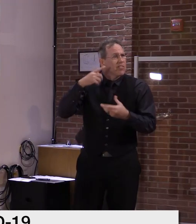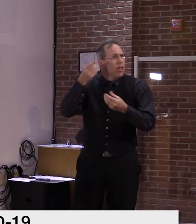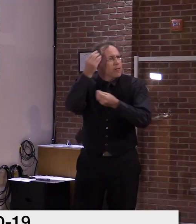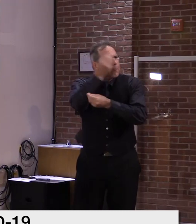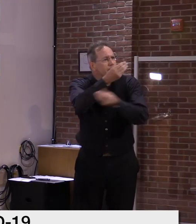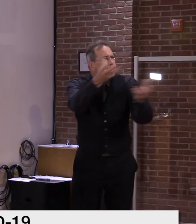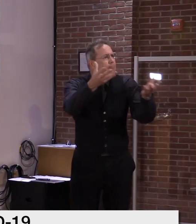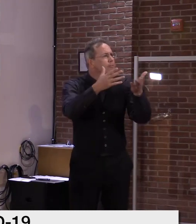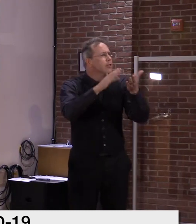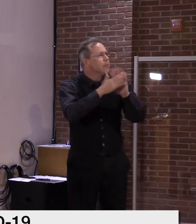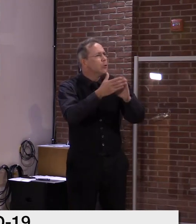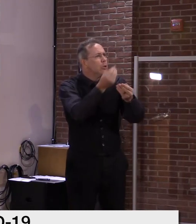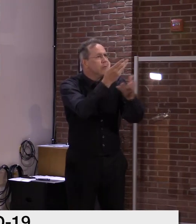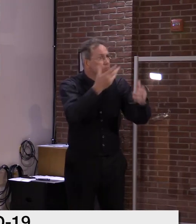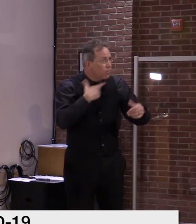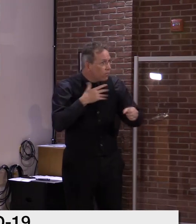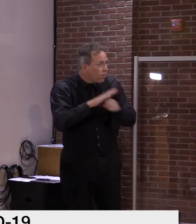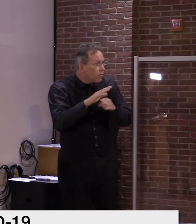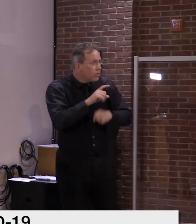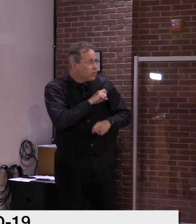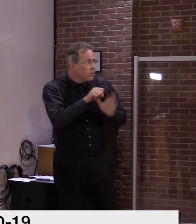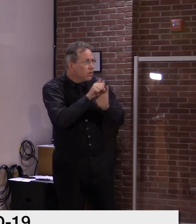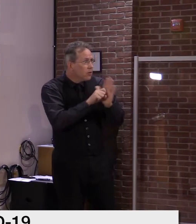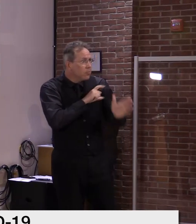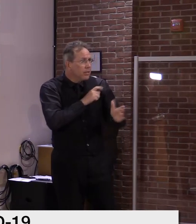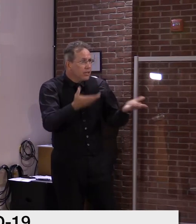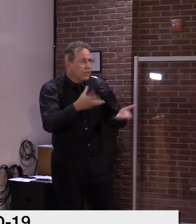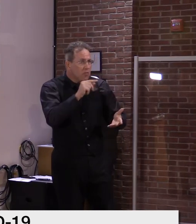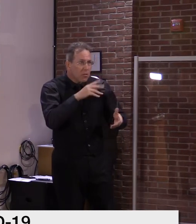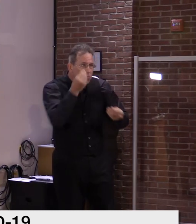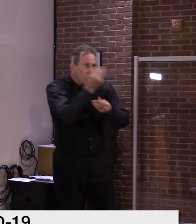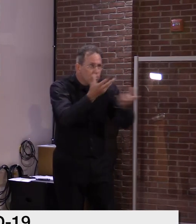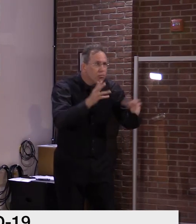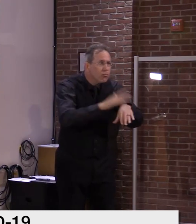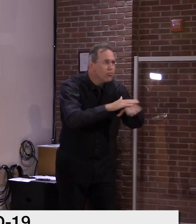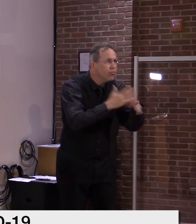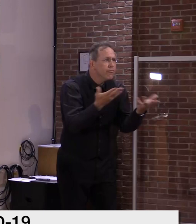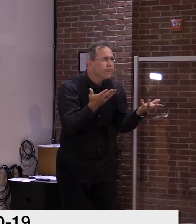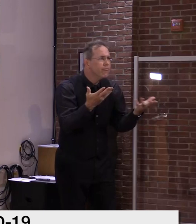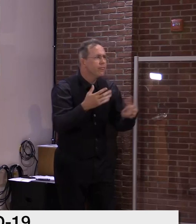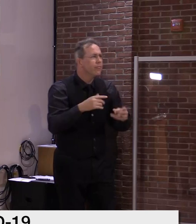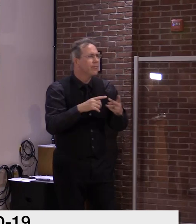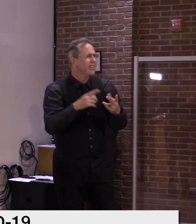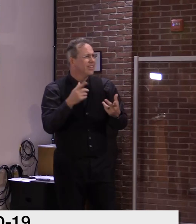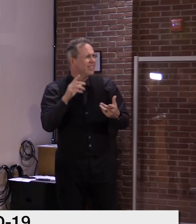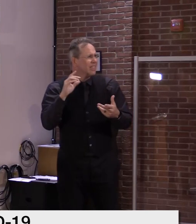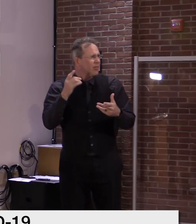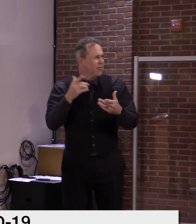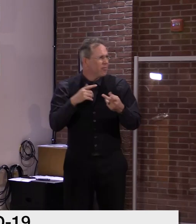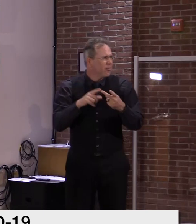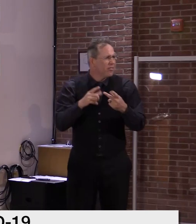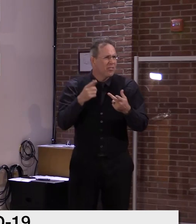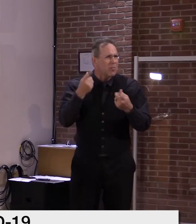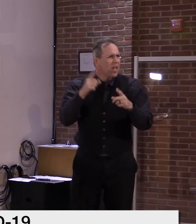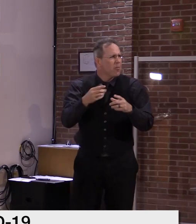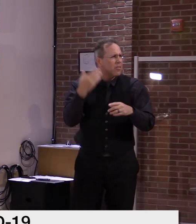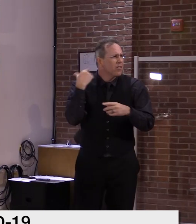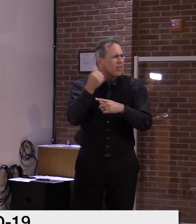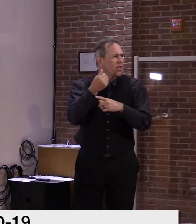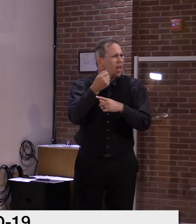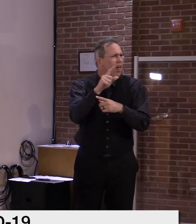acquired today, VSP incident on April 8th, the beginning